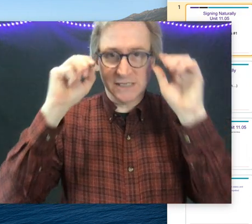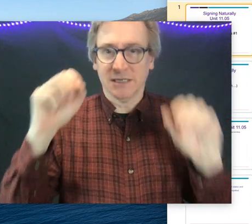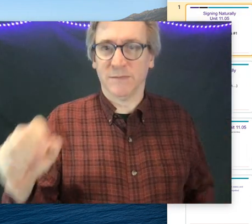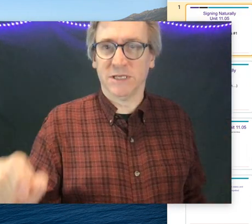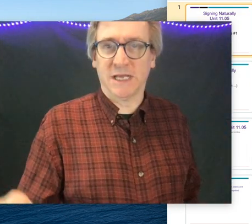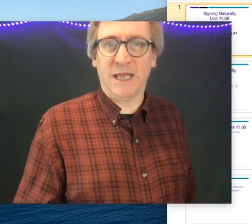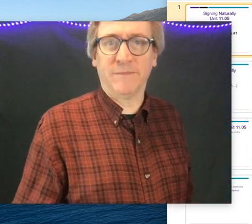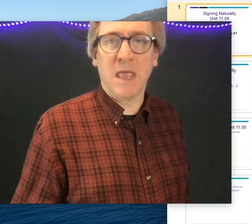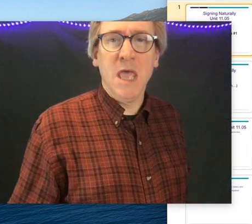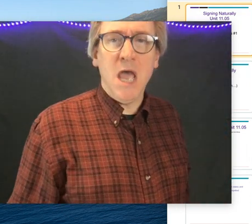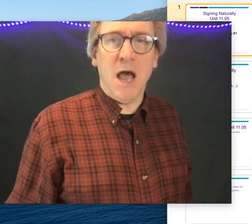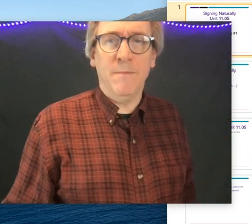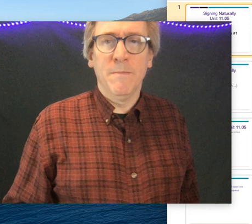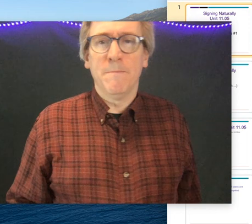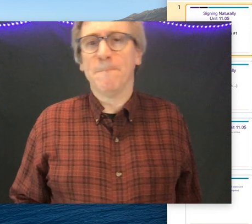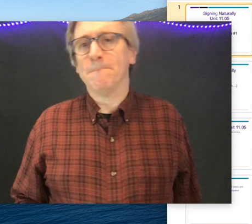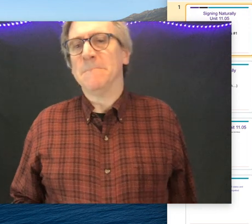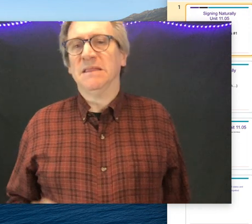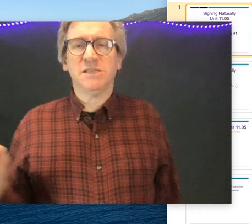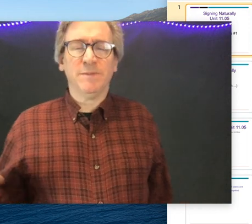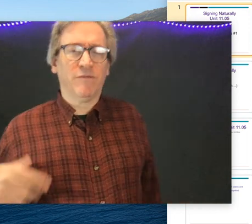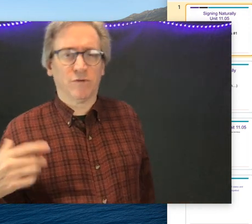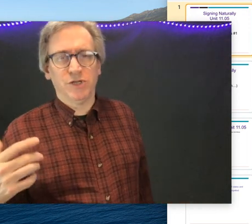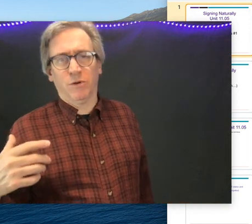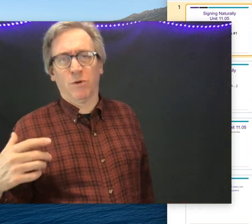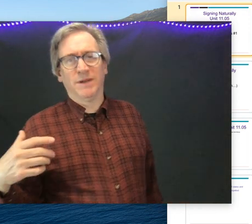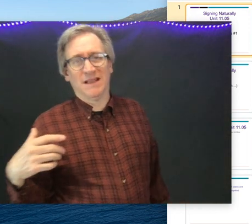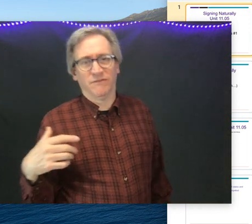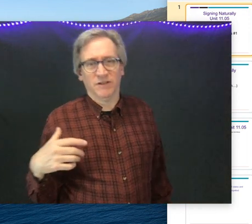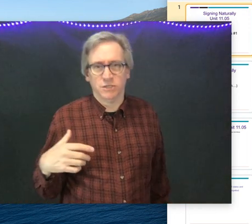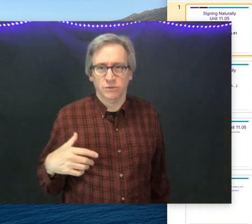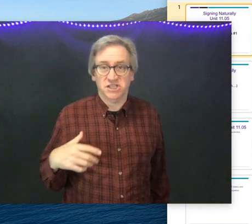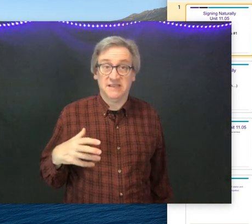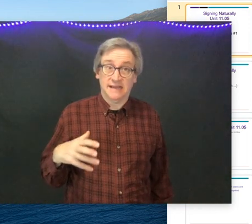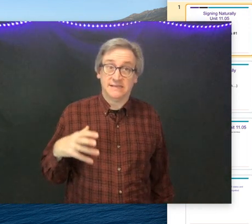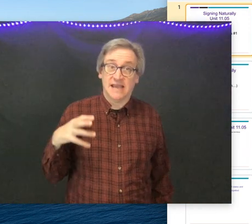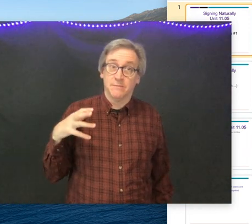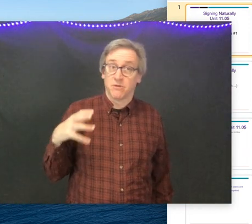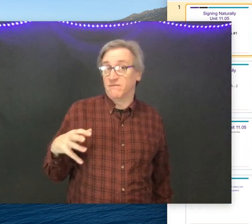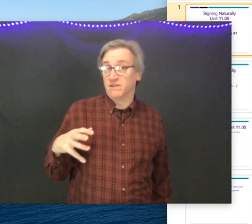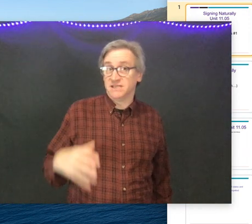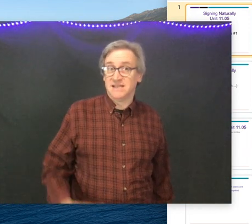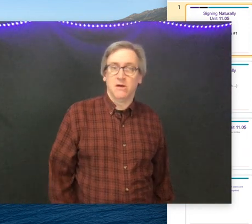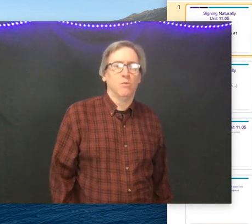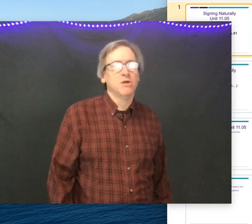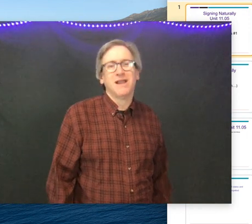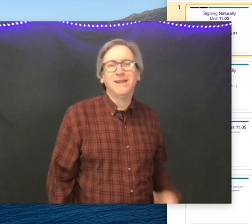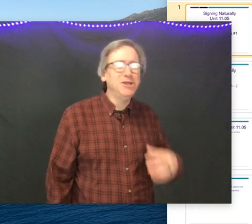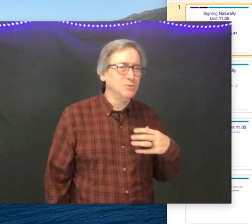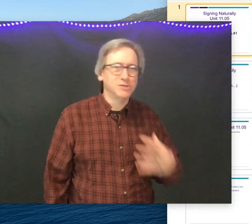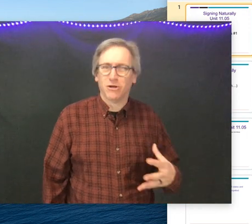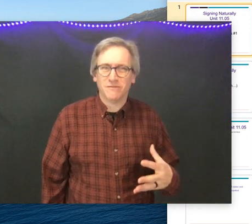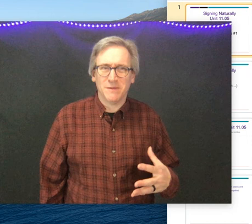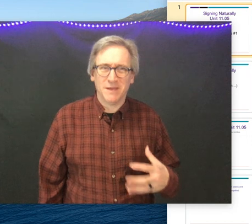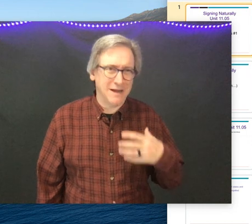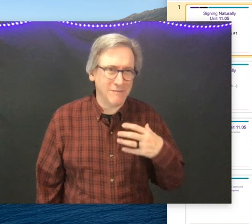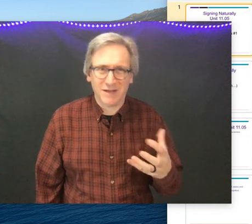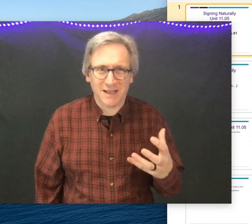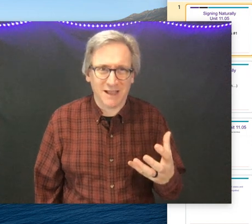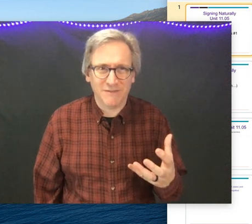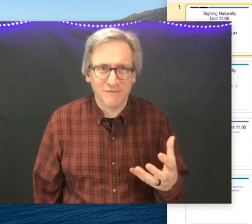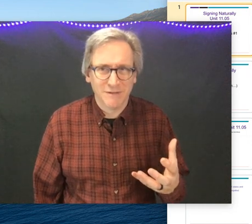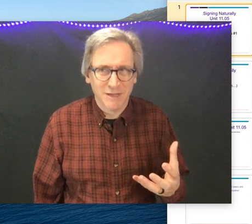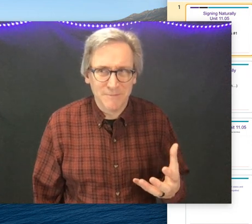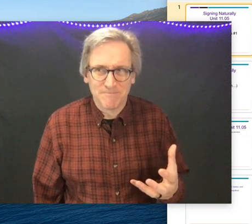my eyes as much as I can. Um, this is going to be the first unit where we delve into states and provinces. Now, we're not going to use all of them, and in